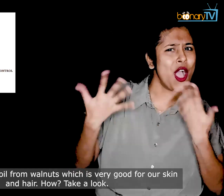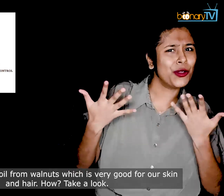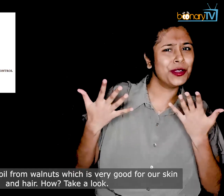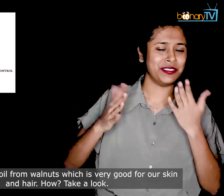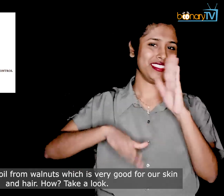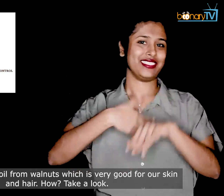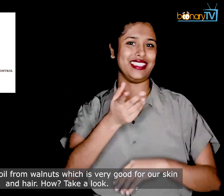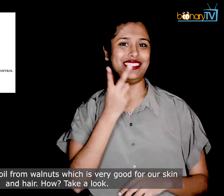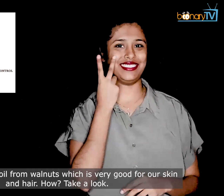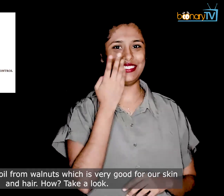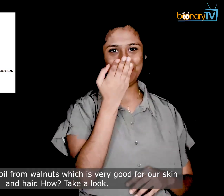take a look